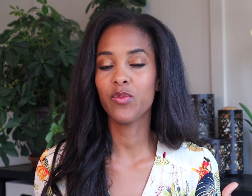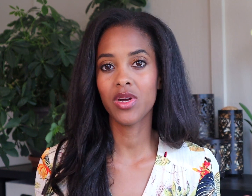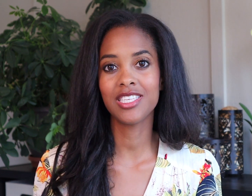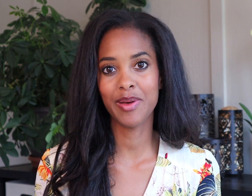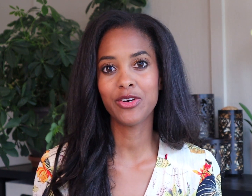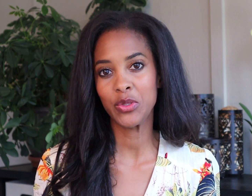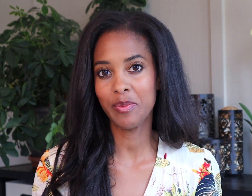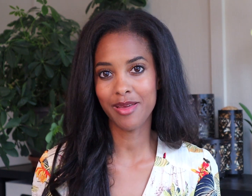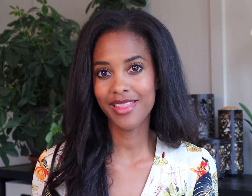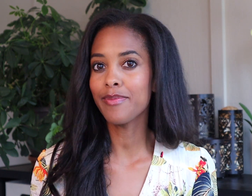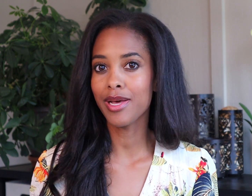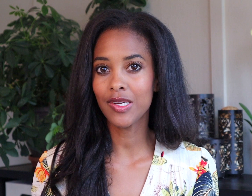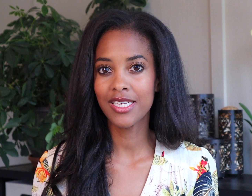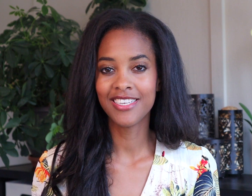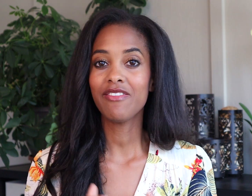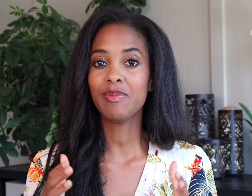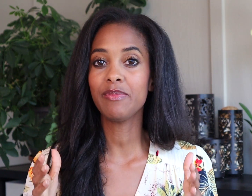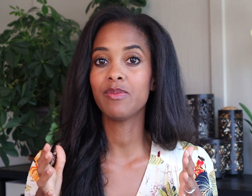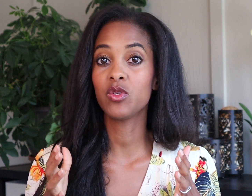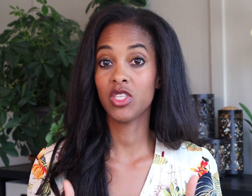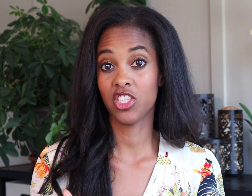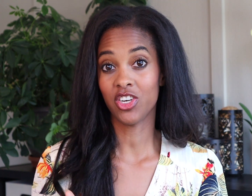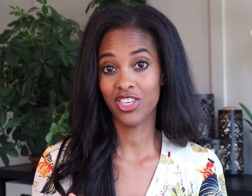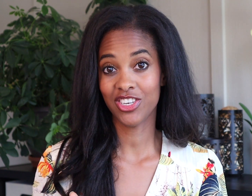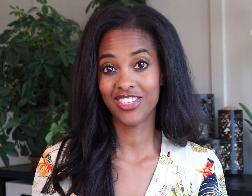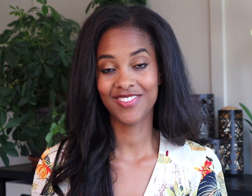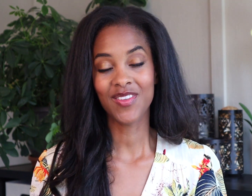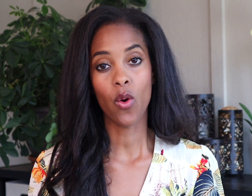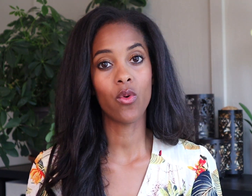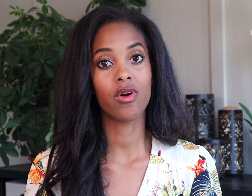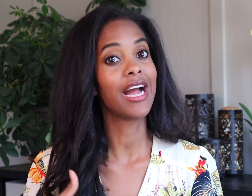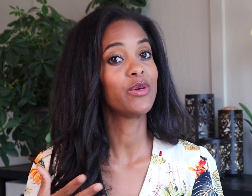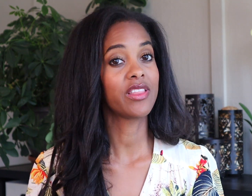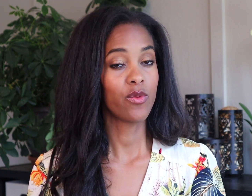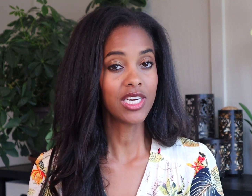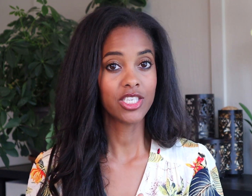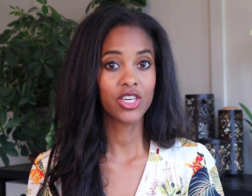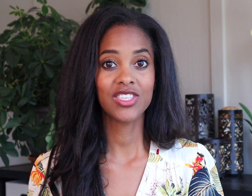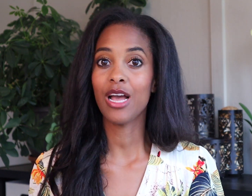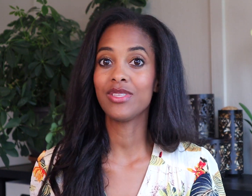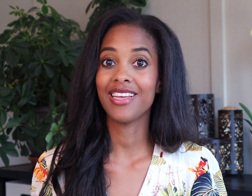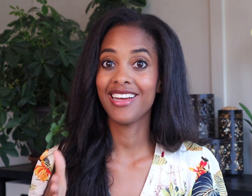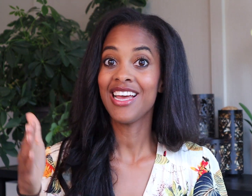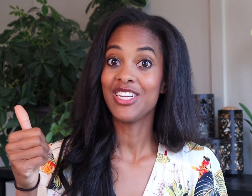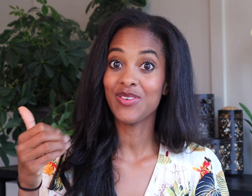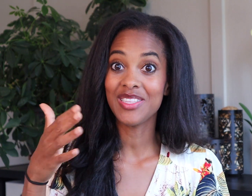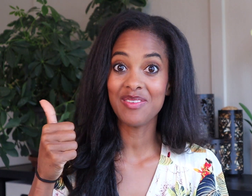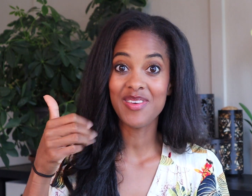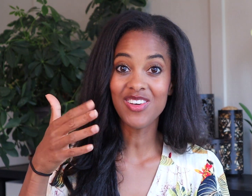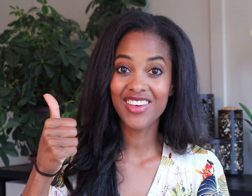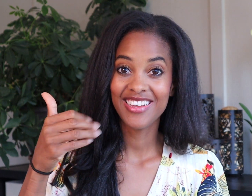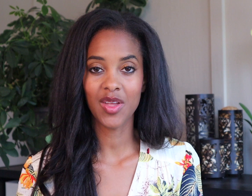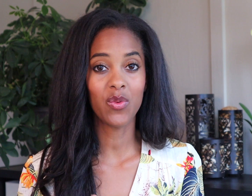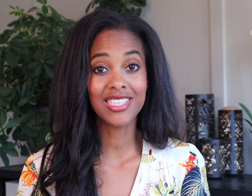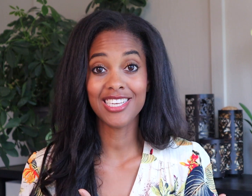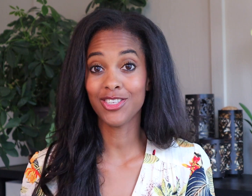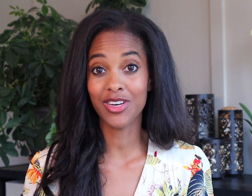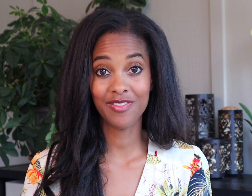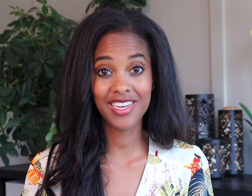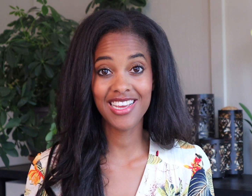is better to a baby than milk? Whenever my babies would start to nurse, or I knew that they wanted to nurse, I would say, "Do you want some milk?" Once they started feeding, I